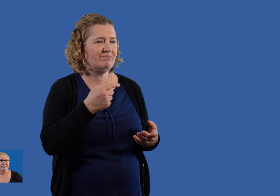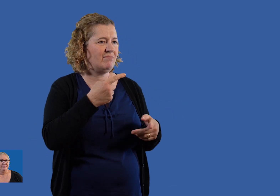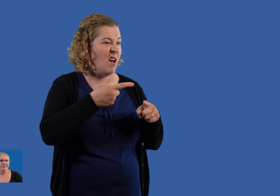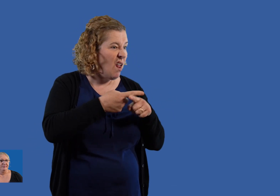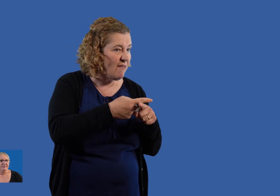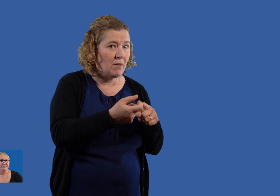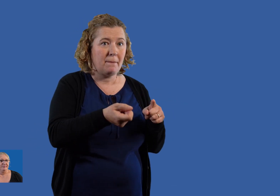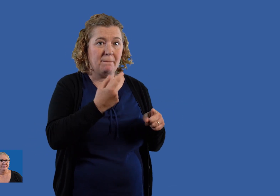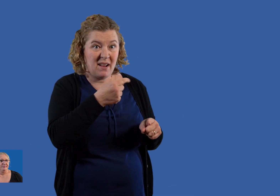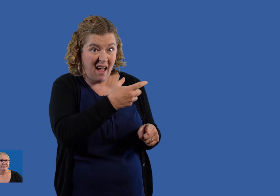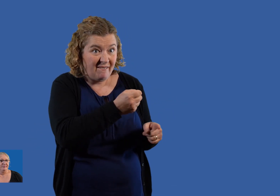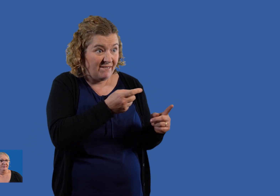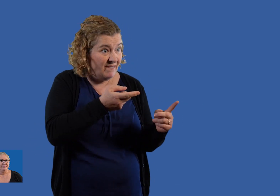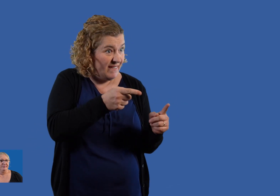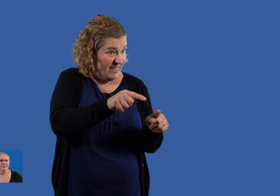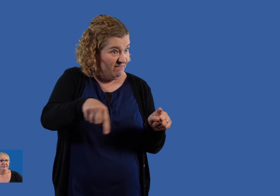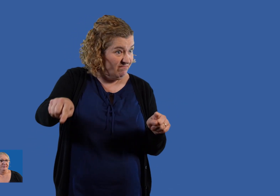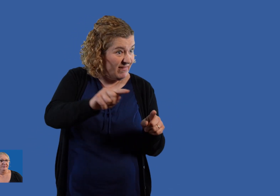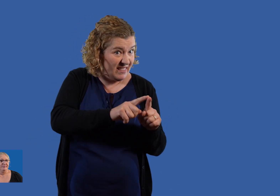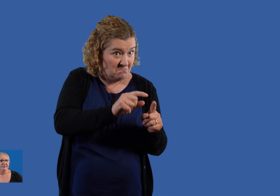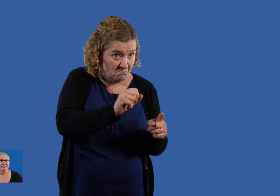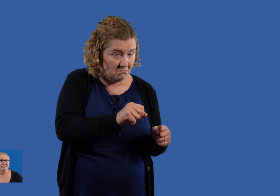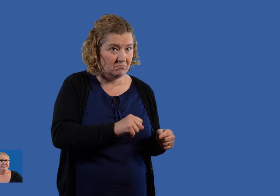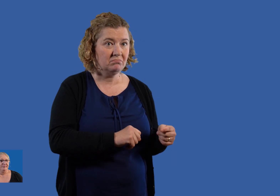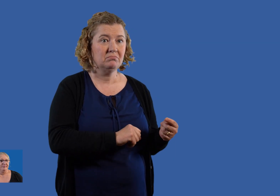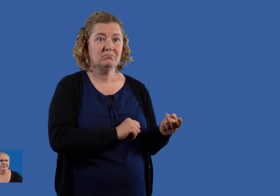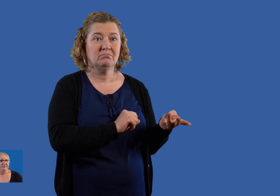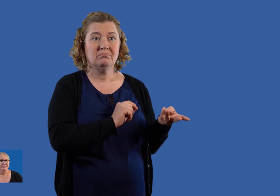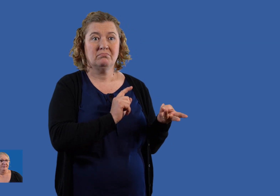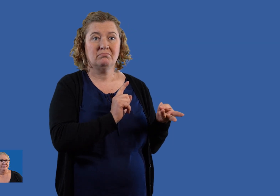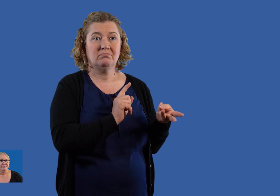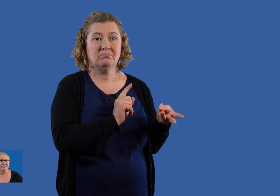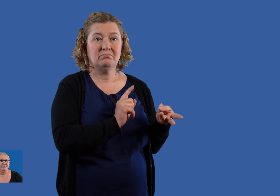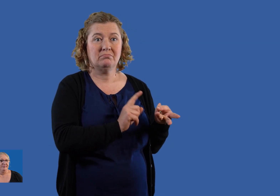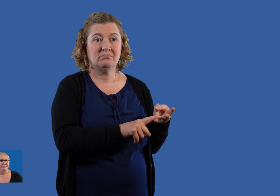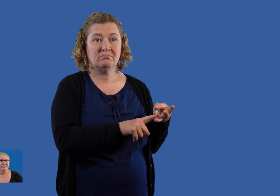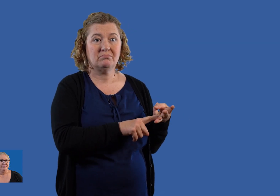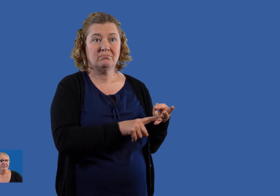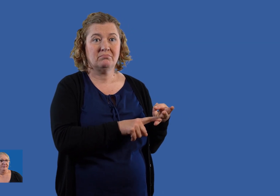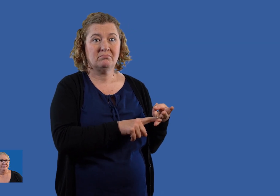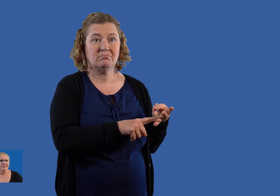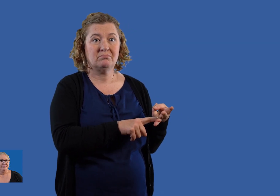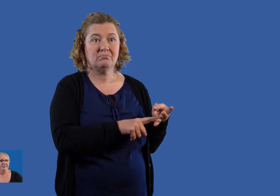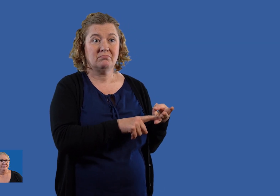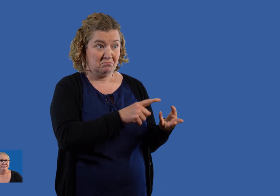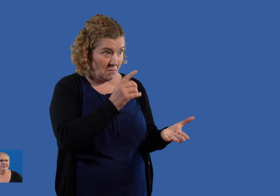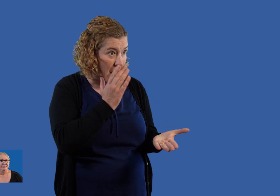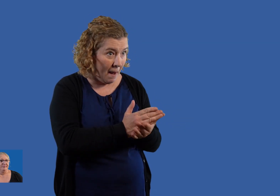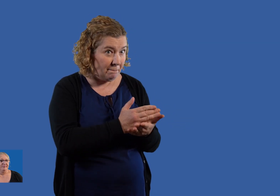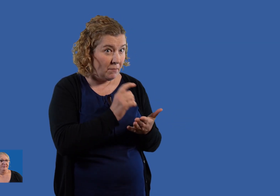or guns, knives or pills? And how likely is it that you would actually do this?